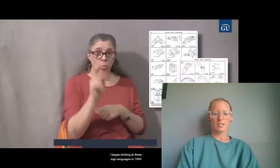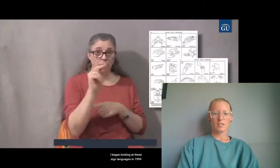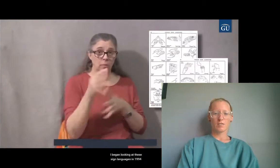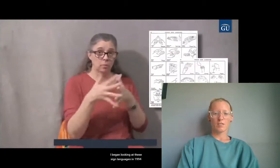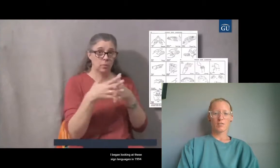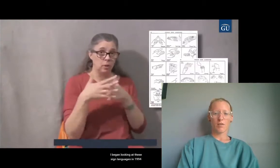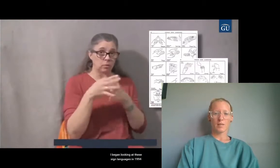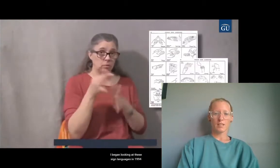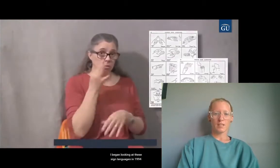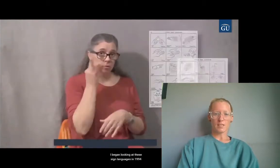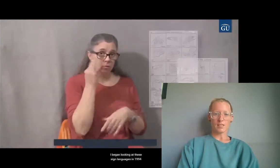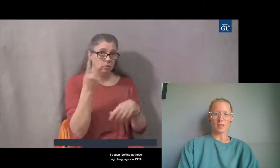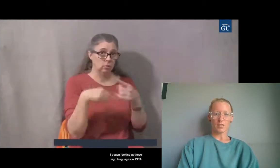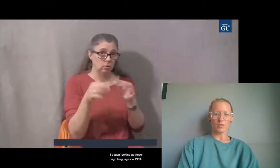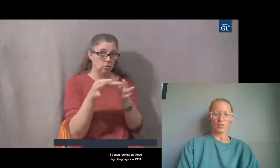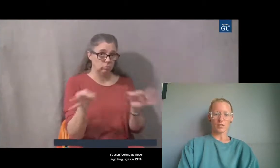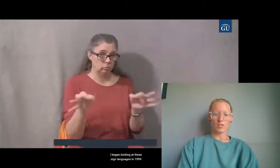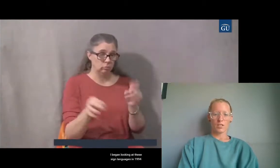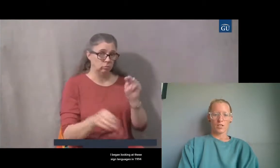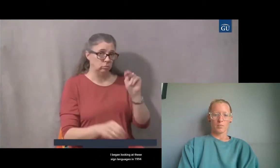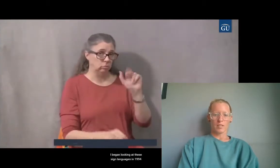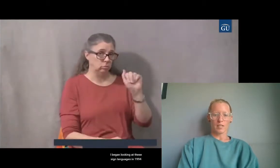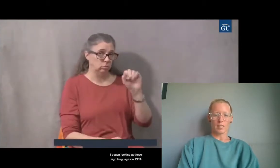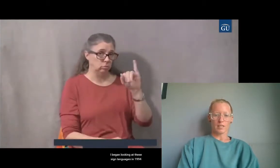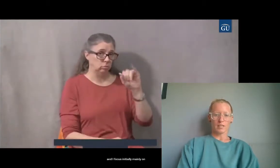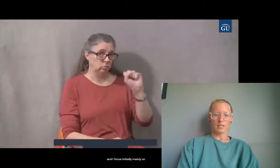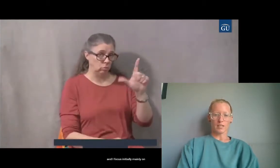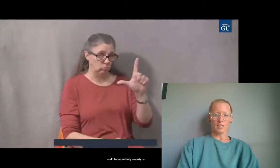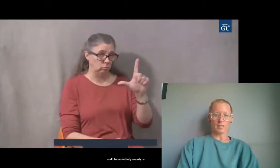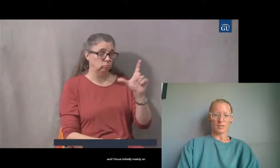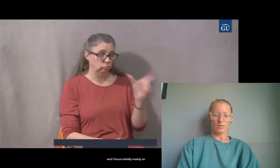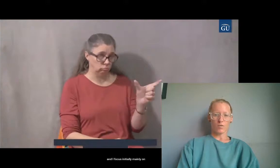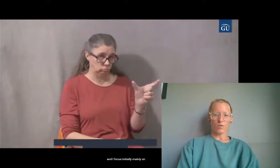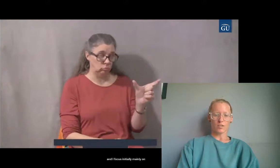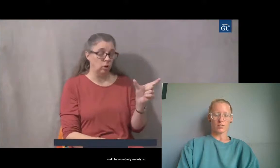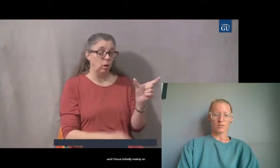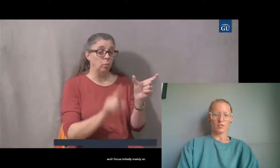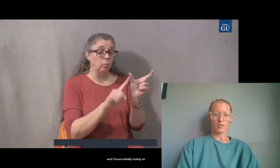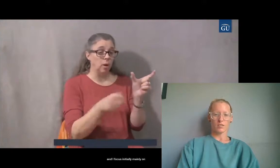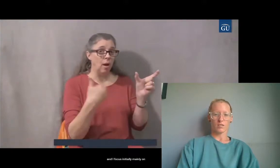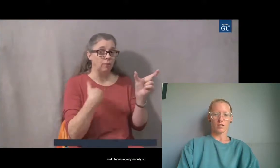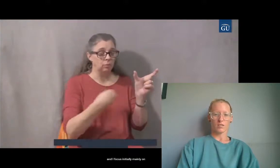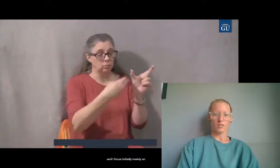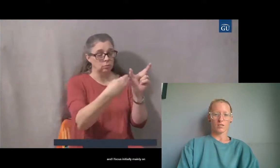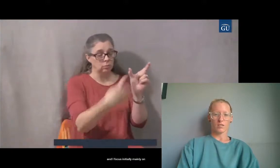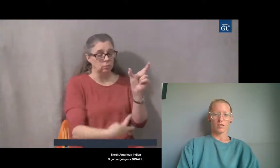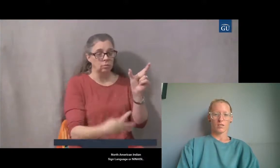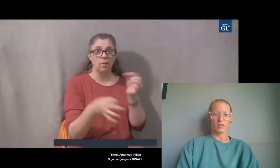The study from Indian Sign Language began in 1994,